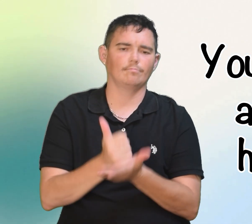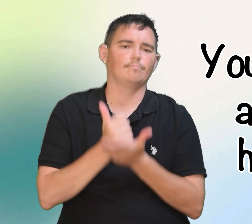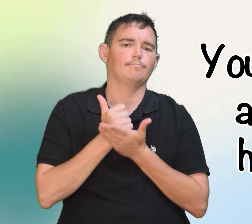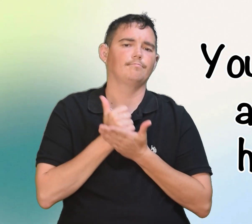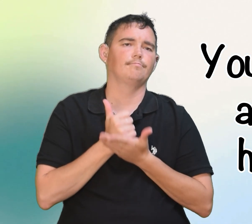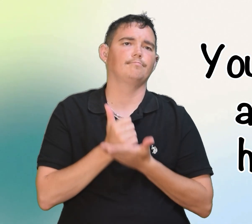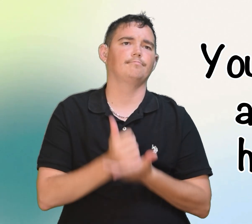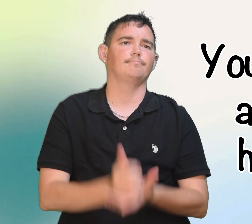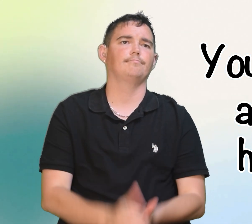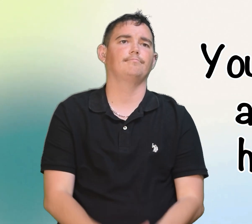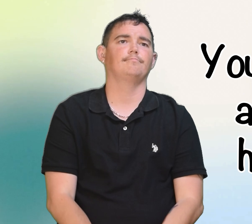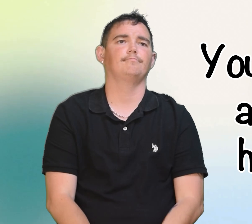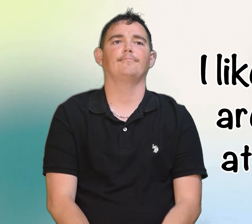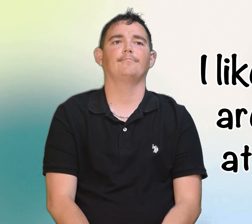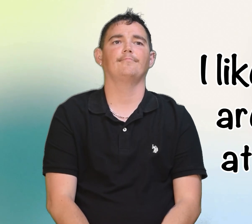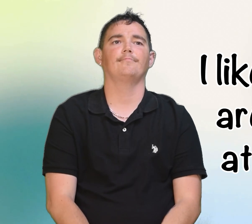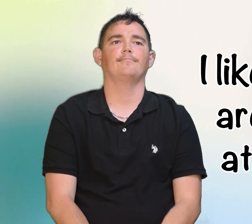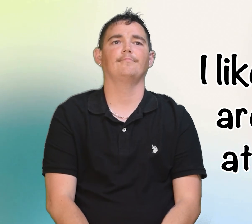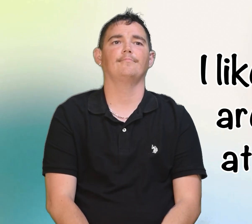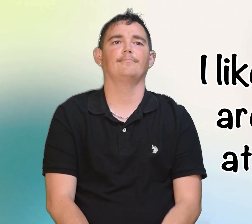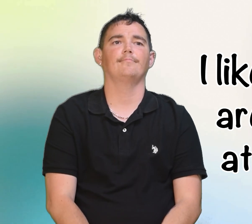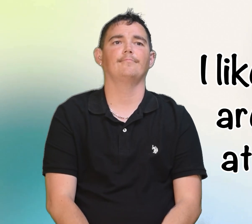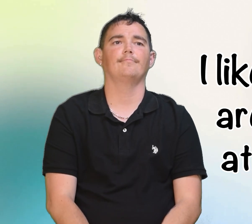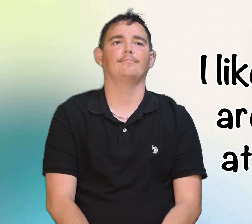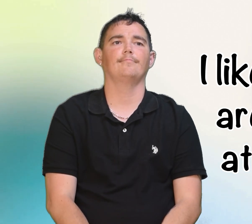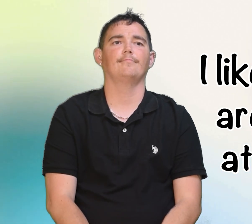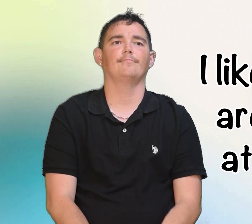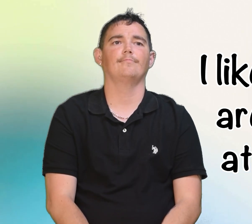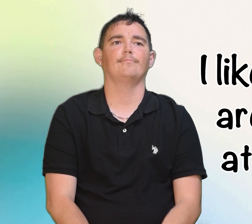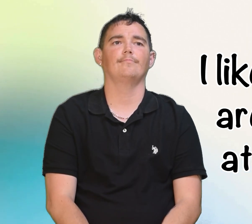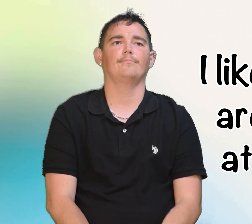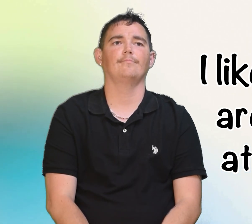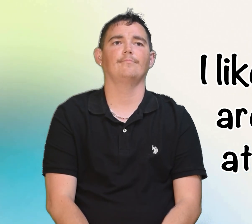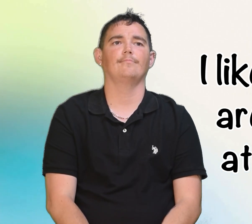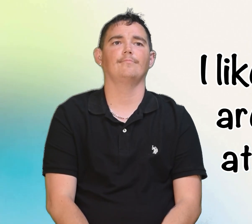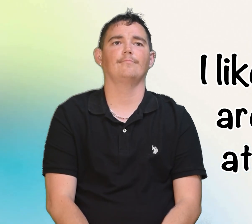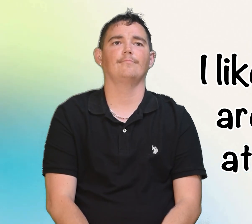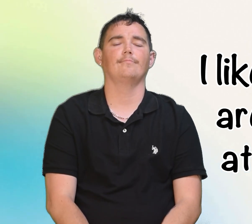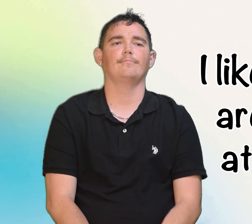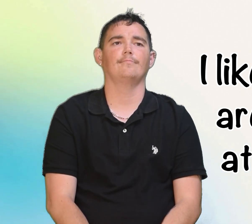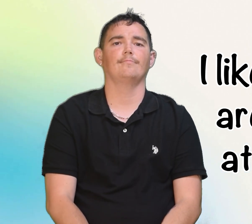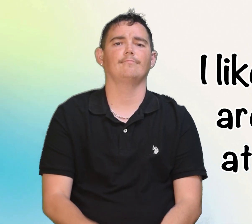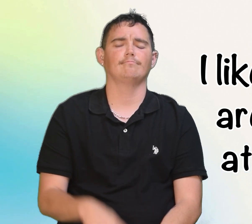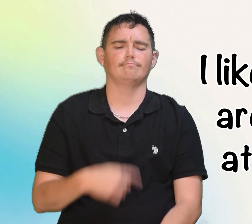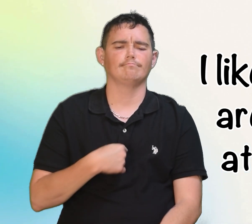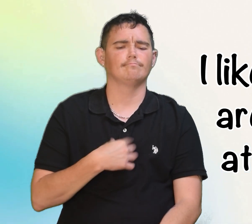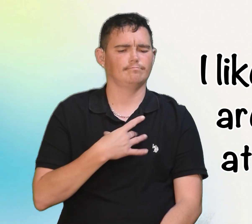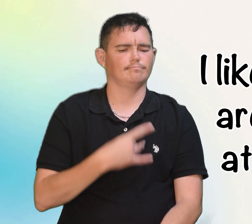I like how you are paying attention.